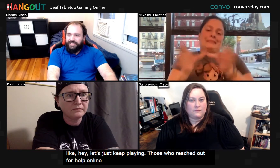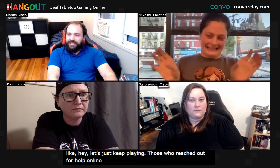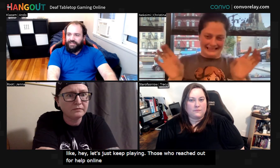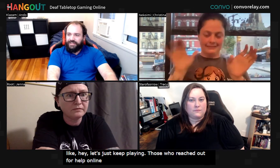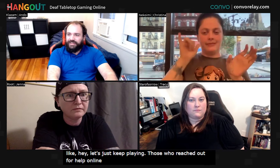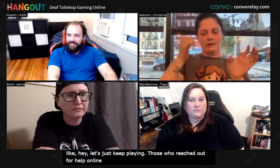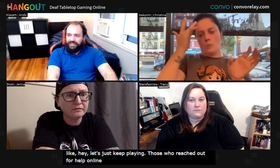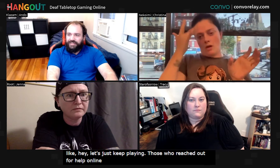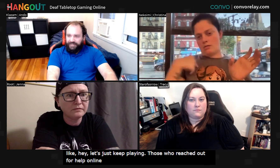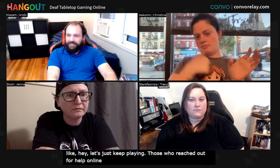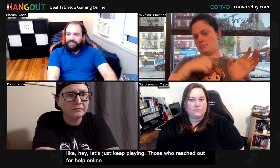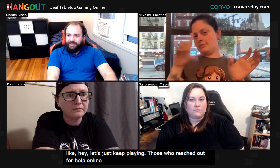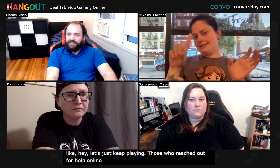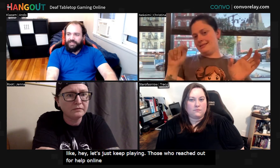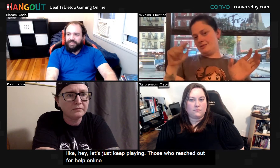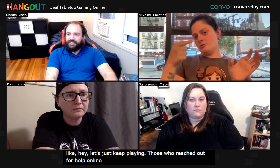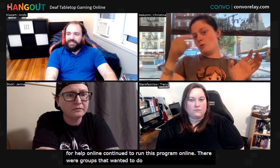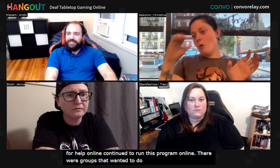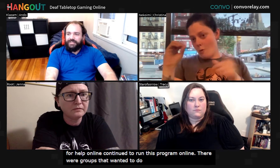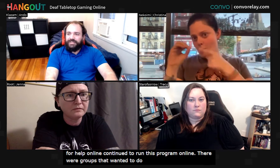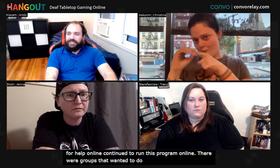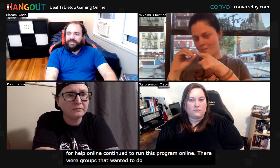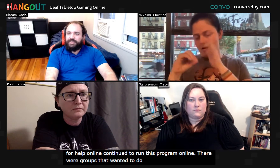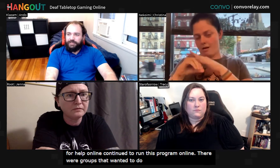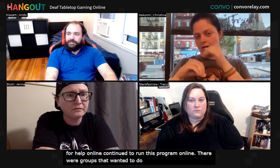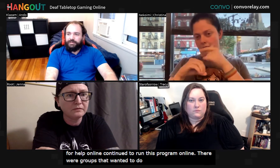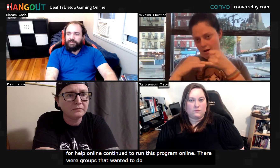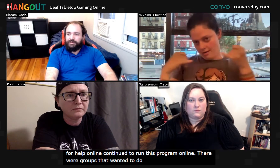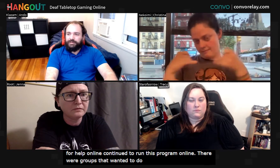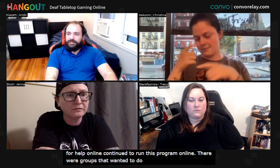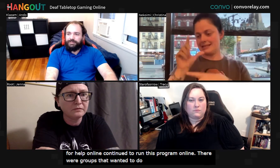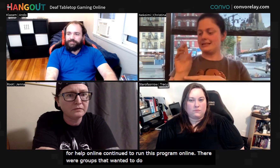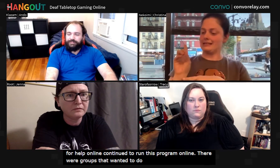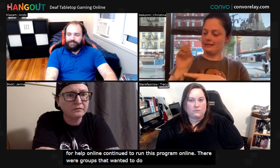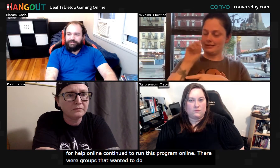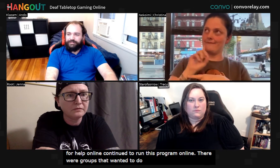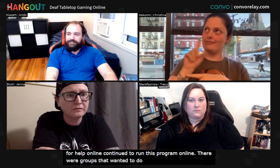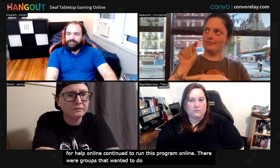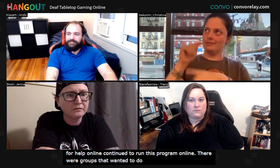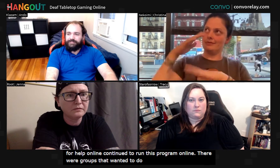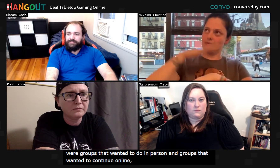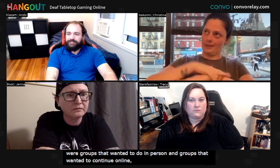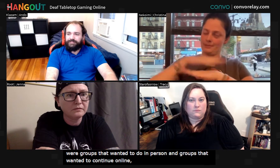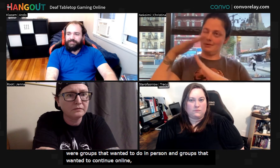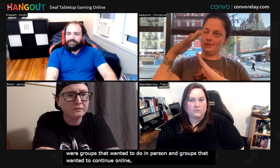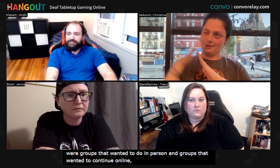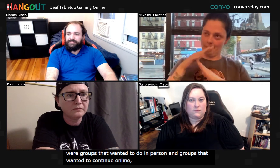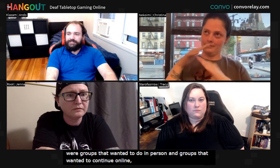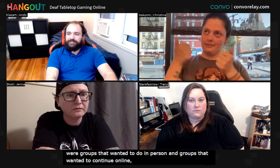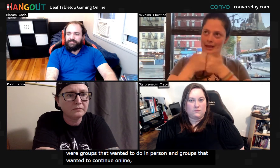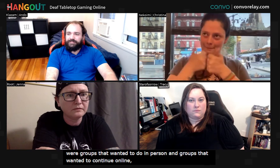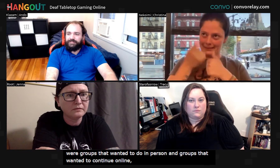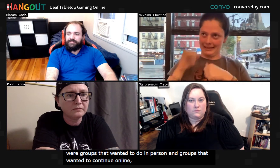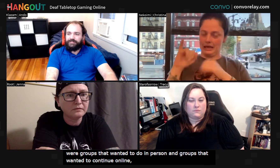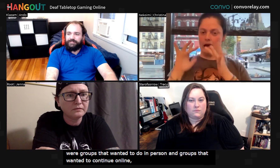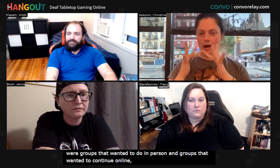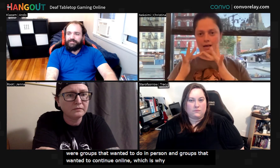were groups that wanted to continue to do it online, which is why we have the desktop